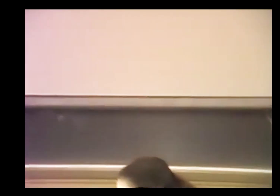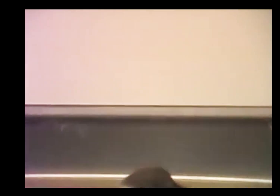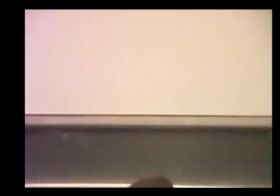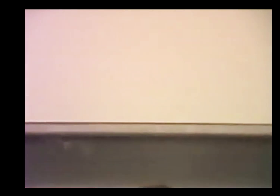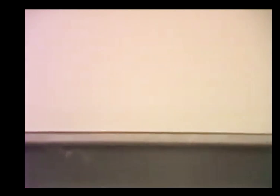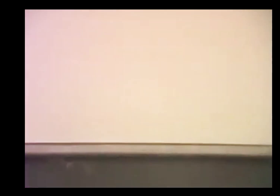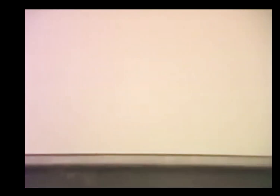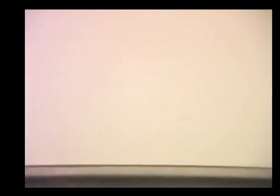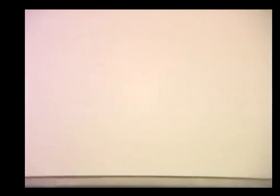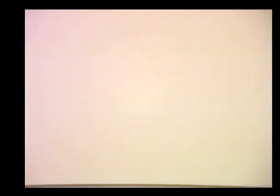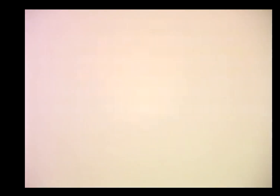Okay.